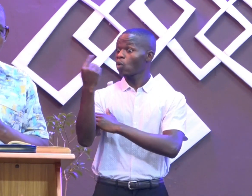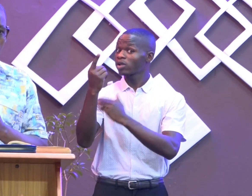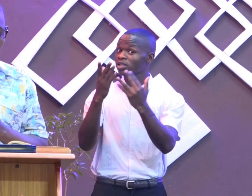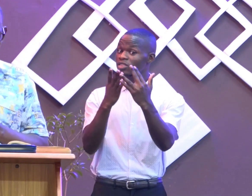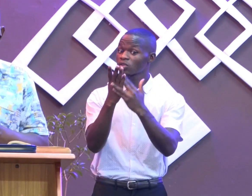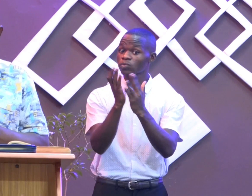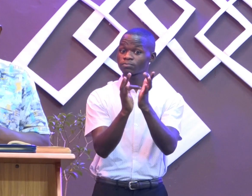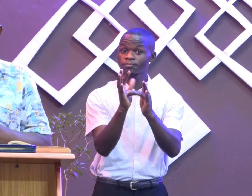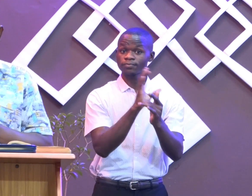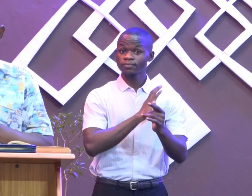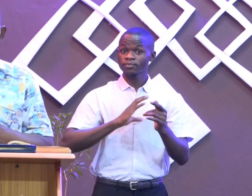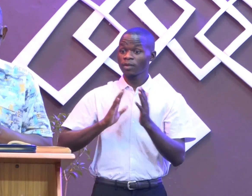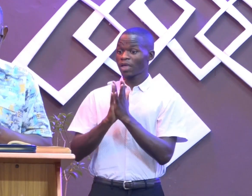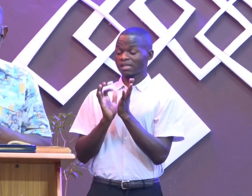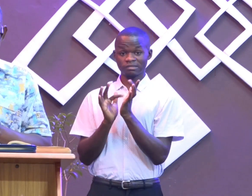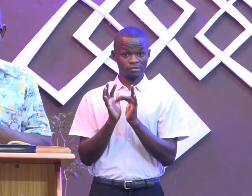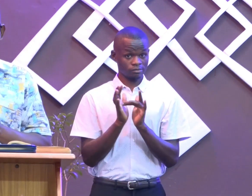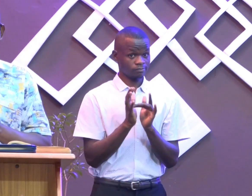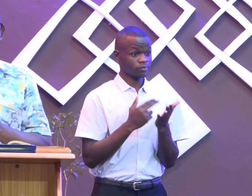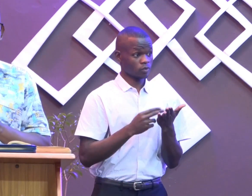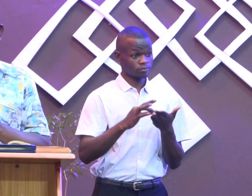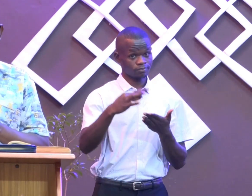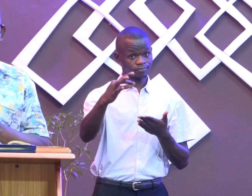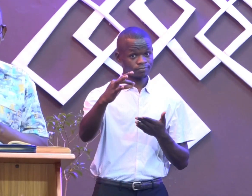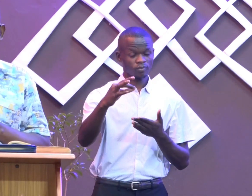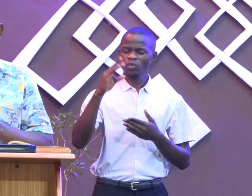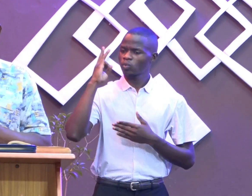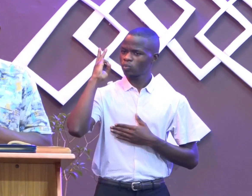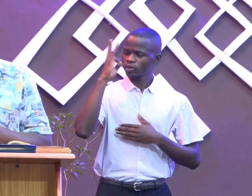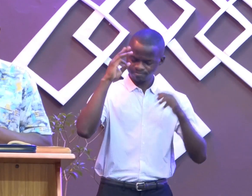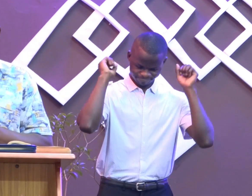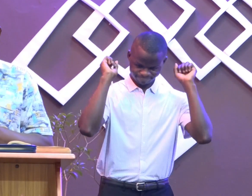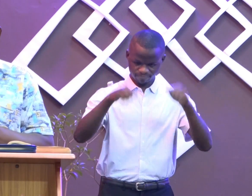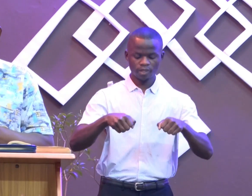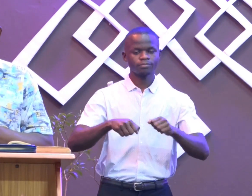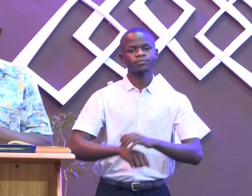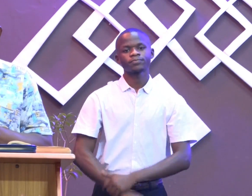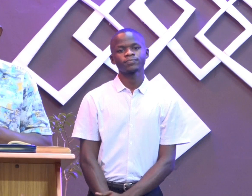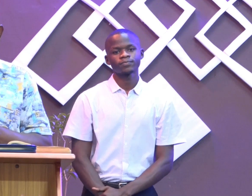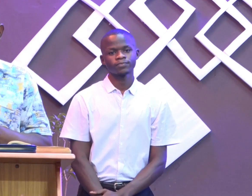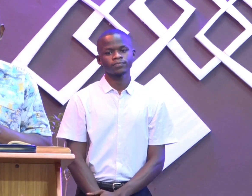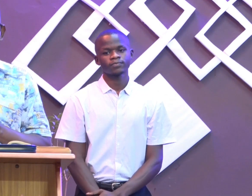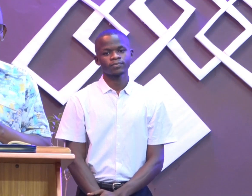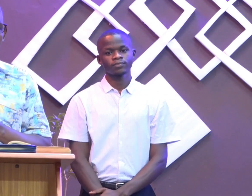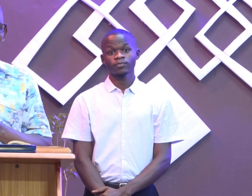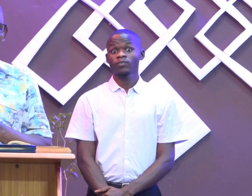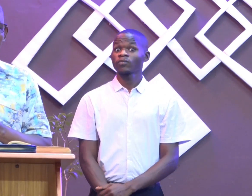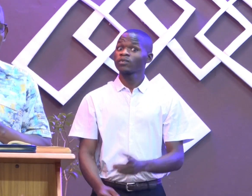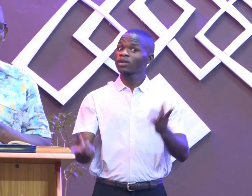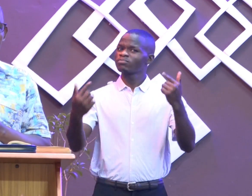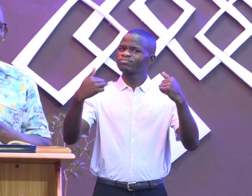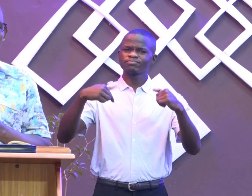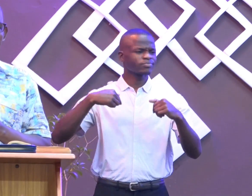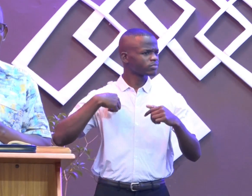Yesu n'Omwoyo Mutukuvu. Through Christ Jesus and the Holy Spirit. Tugenda kusobola. We are going to be able. Tulidde